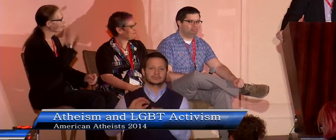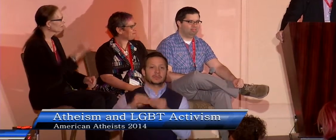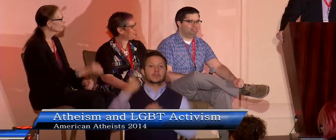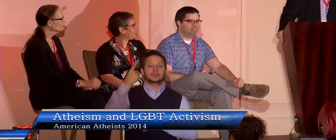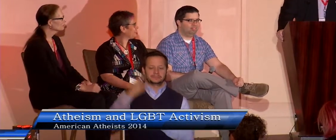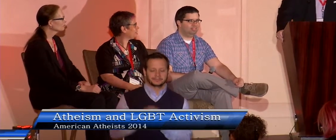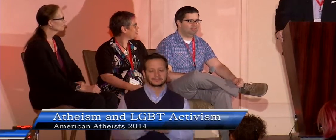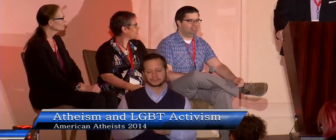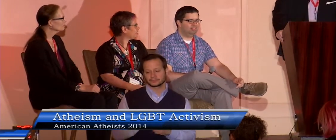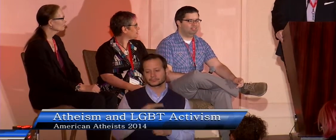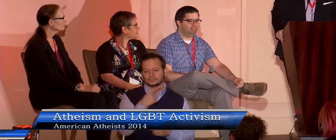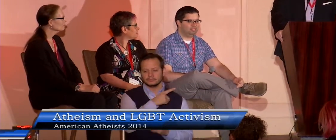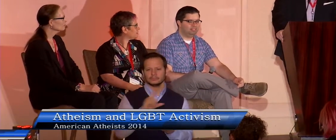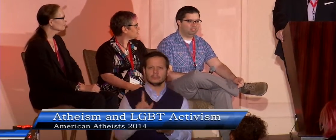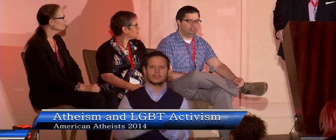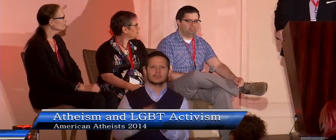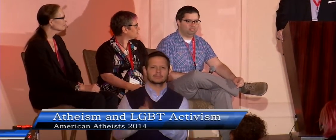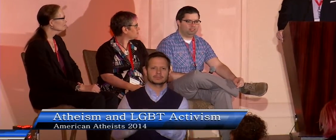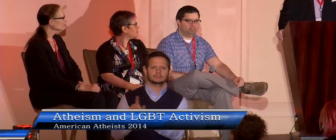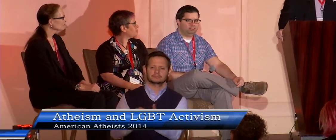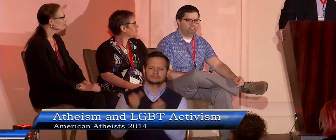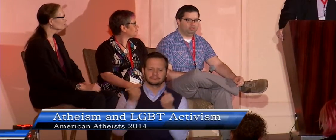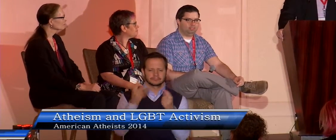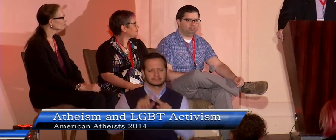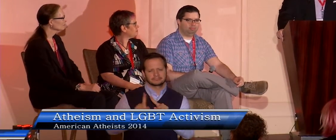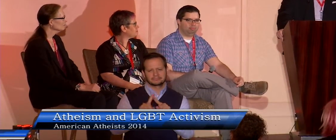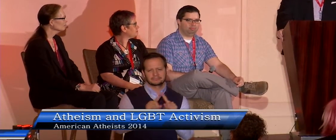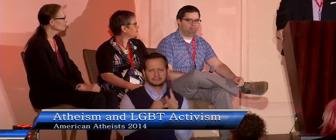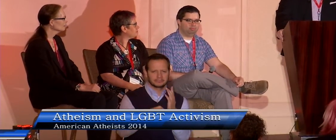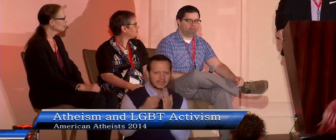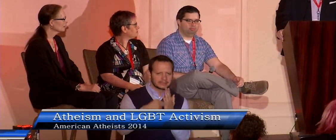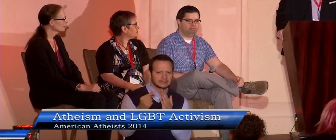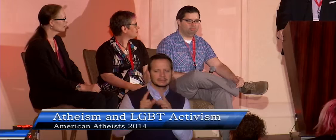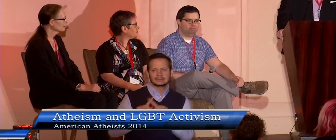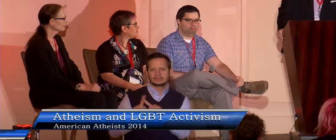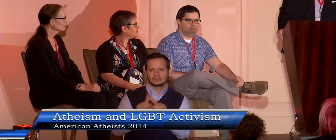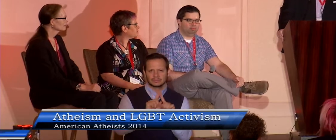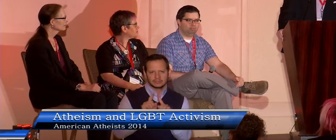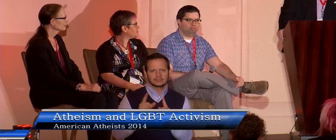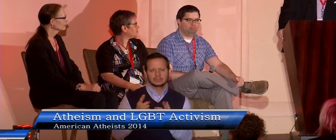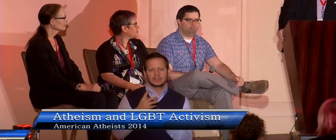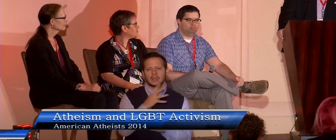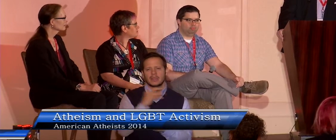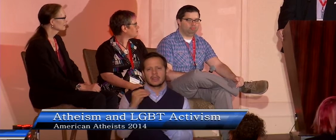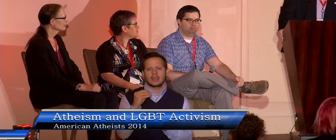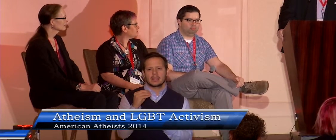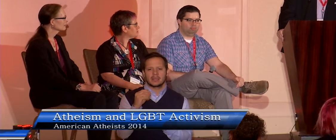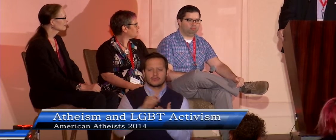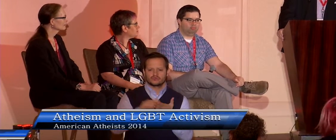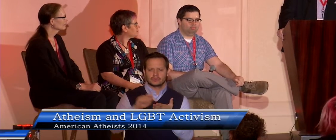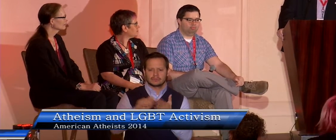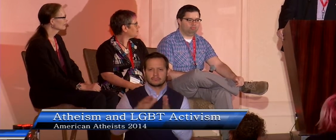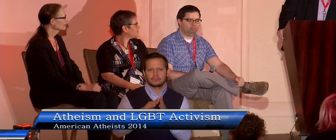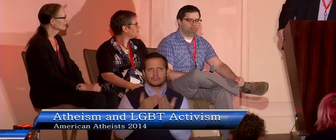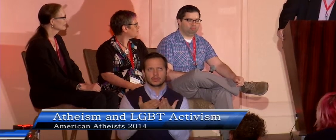Greta has published in countless magazines and other publications, and has also written a book